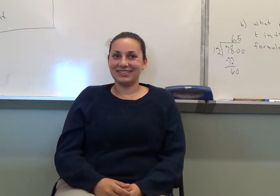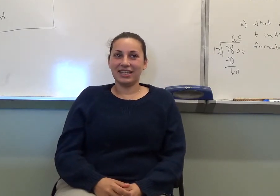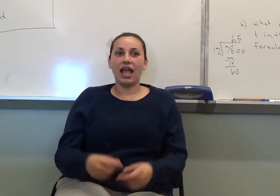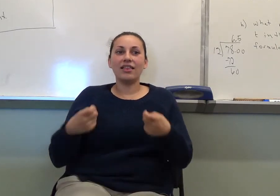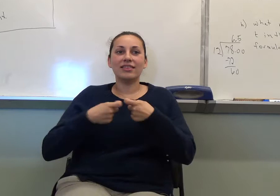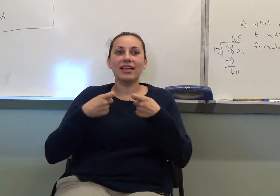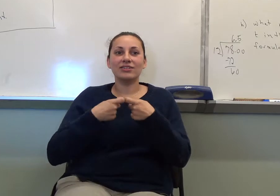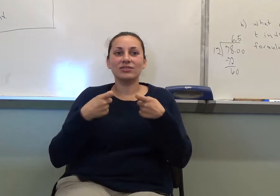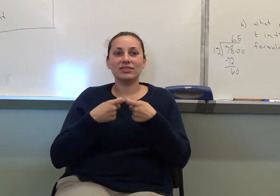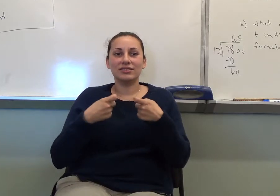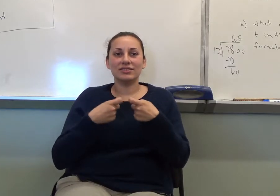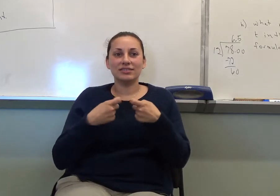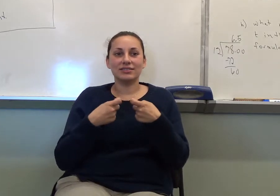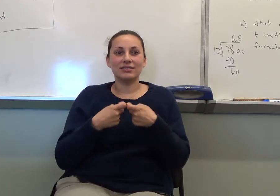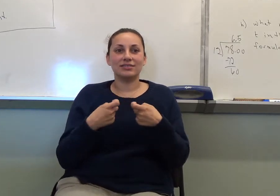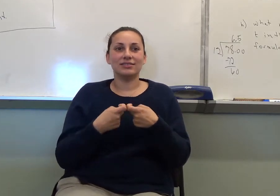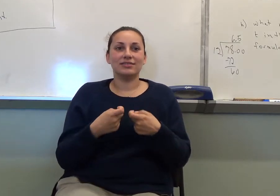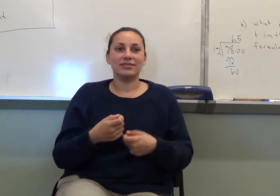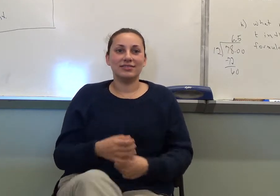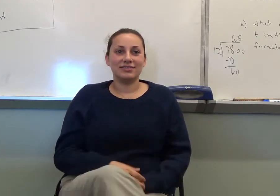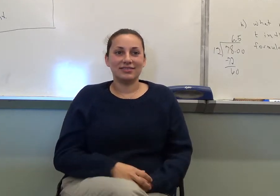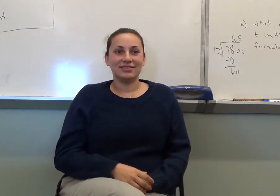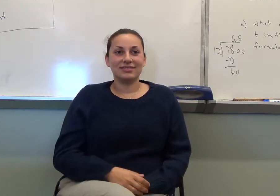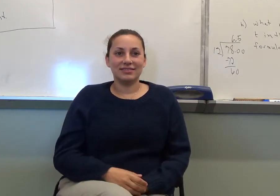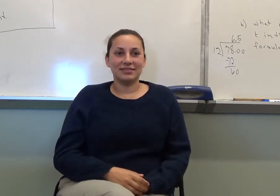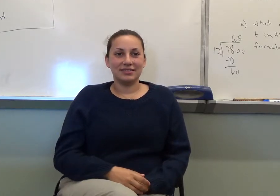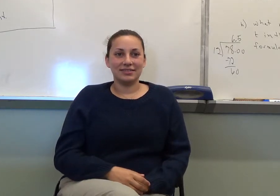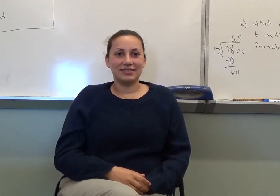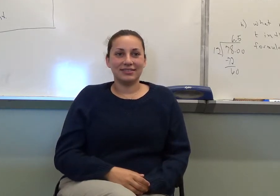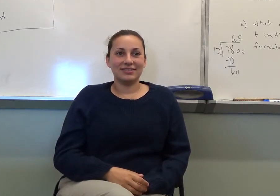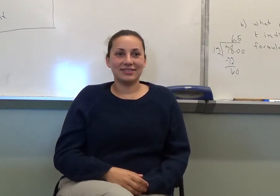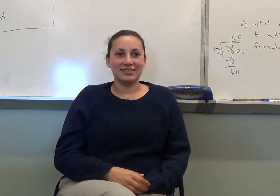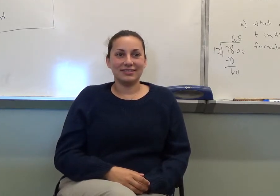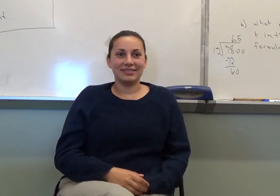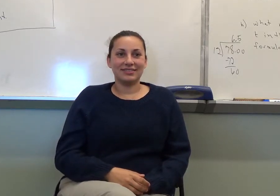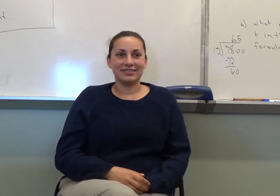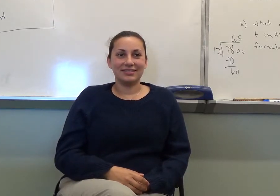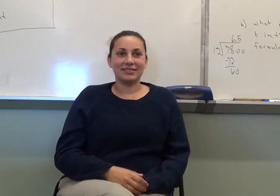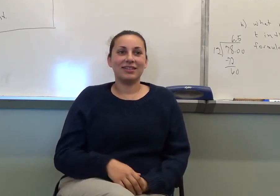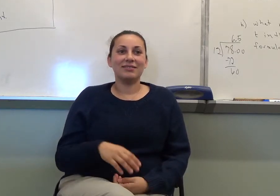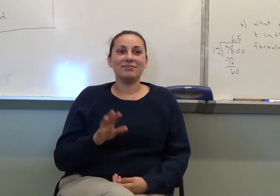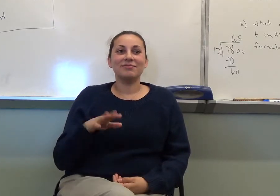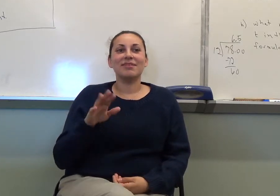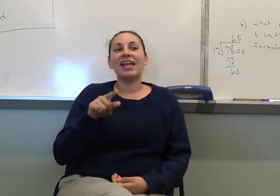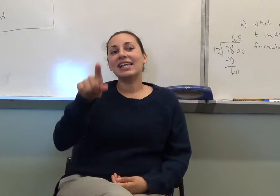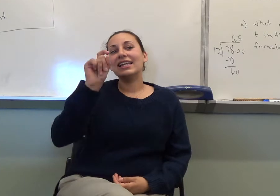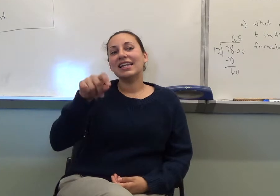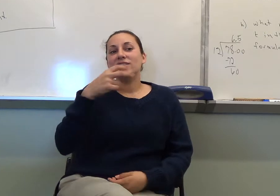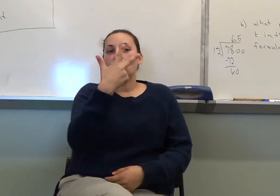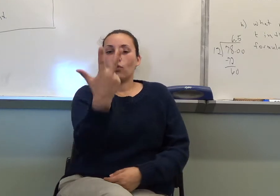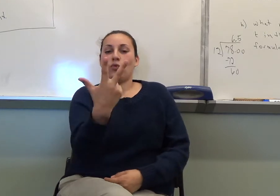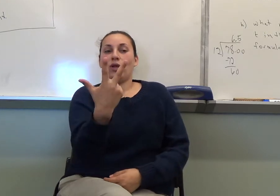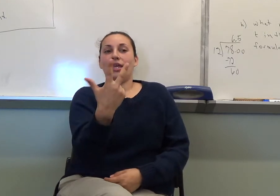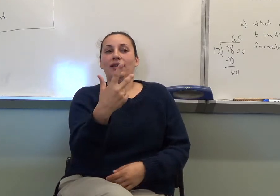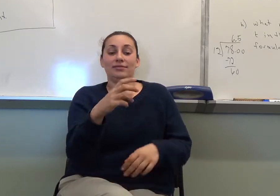the due to the compounding. All right. Now, as they point out in the